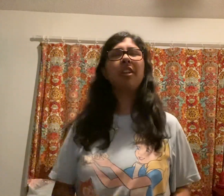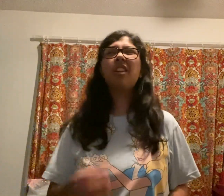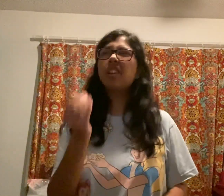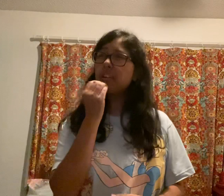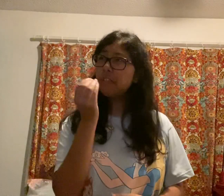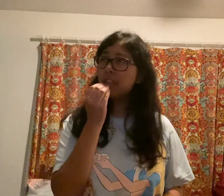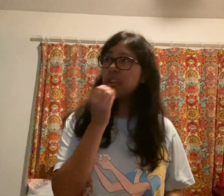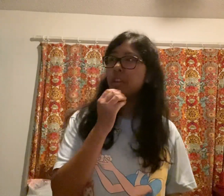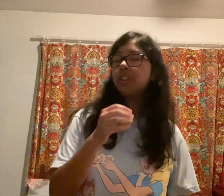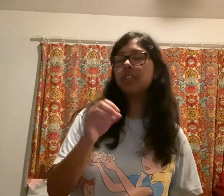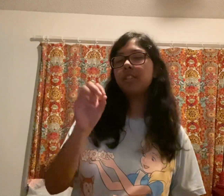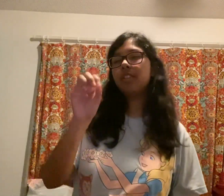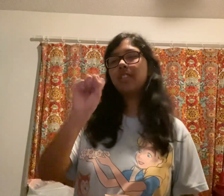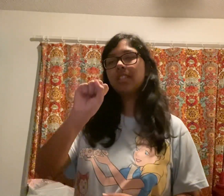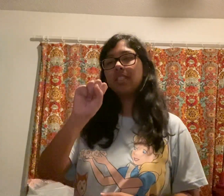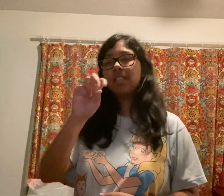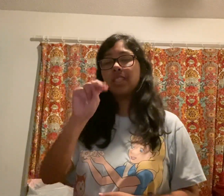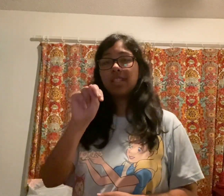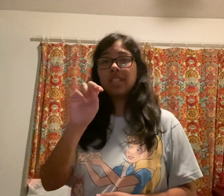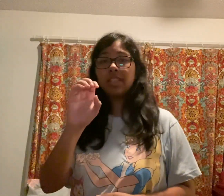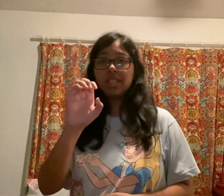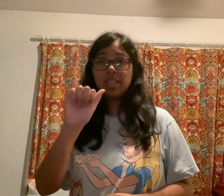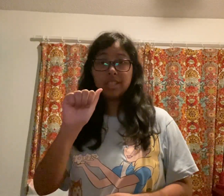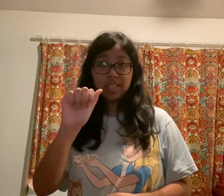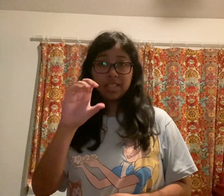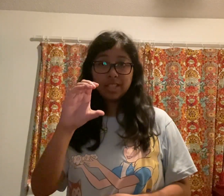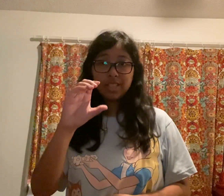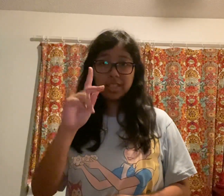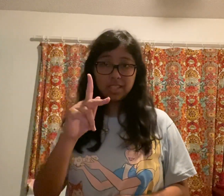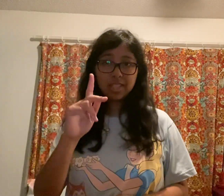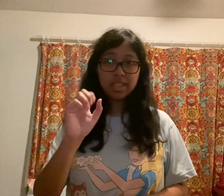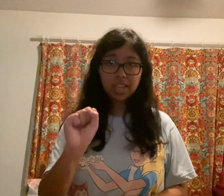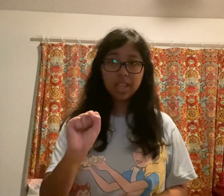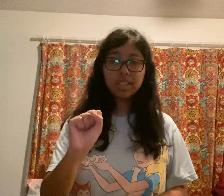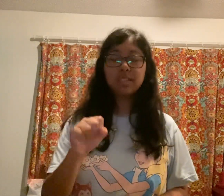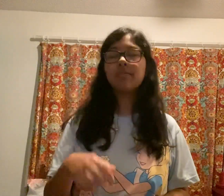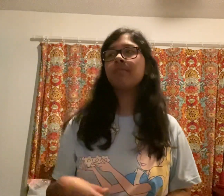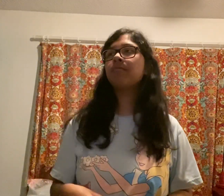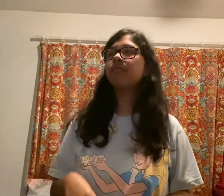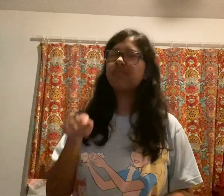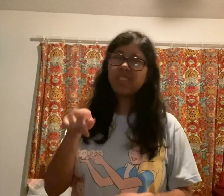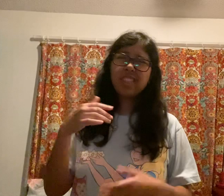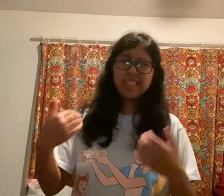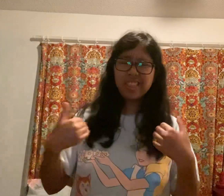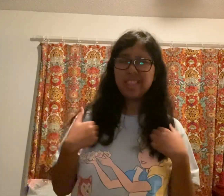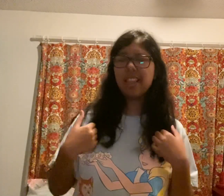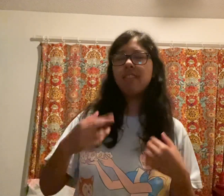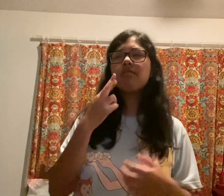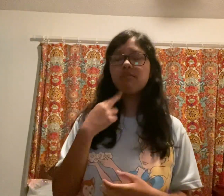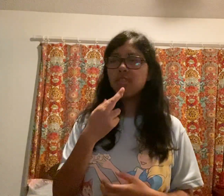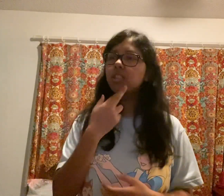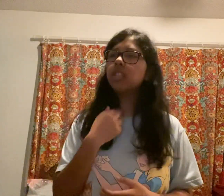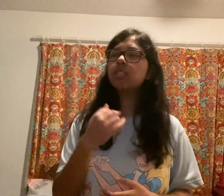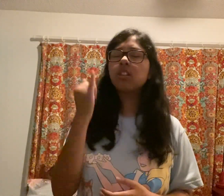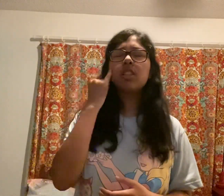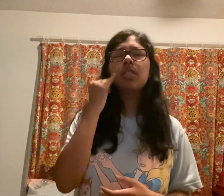something more than a candy bar, restaurants are readily available. In today's larger airports, you can find everything from fast food like